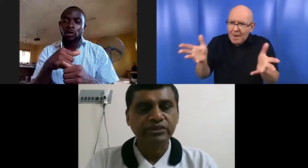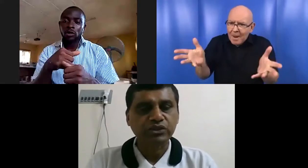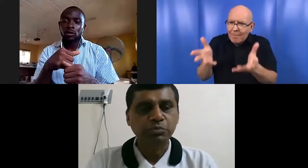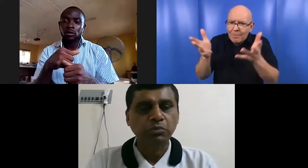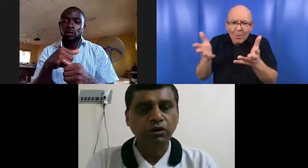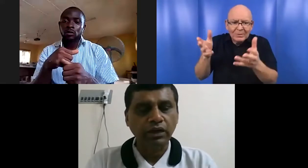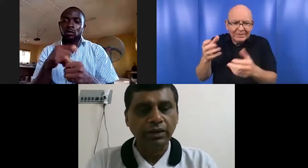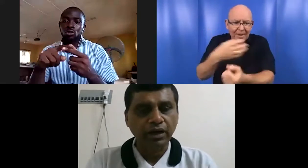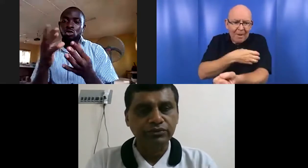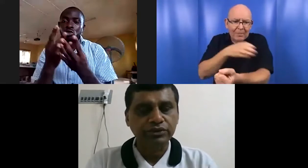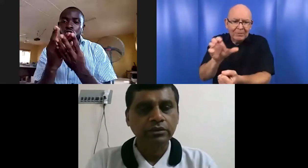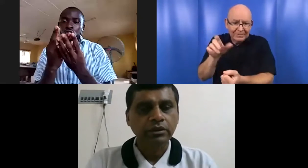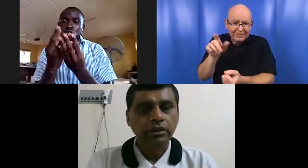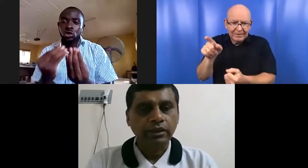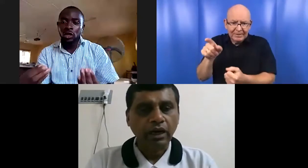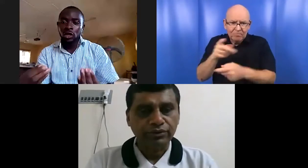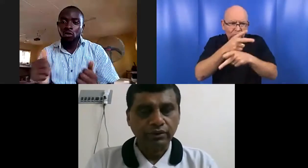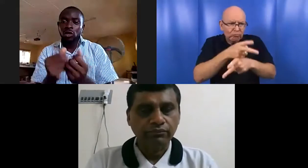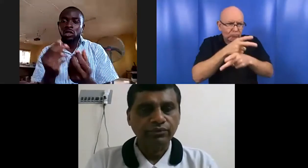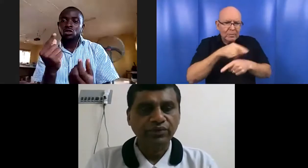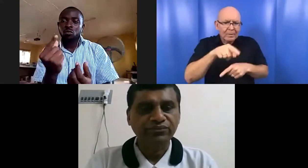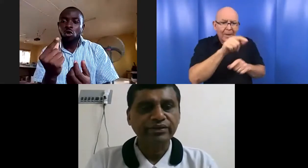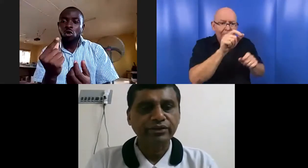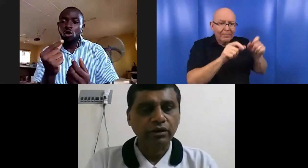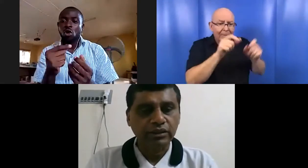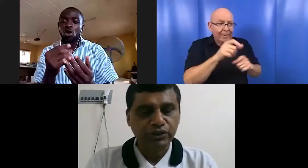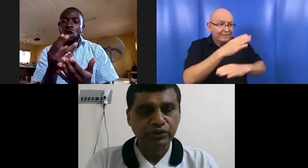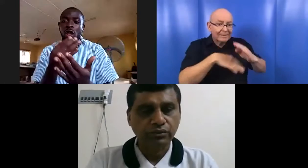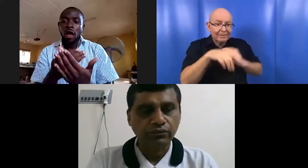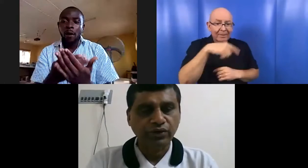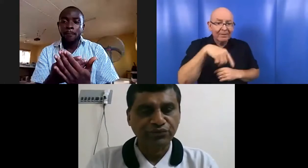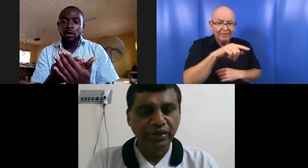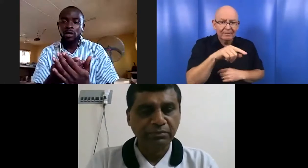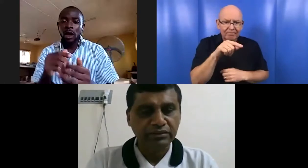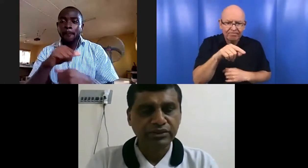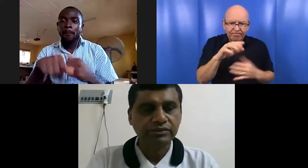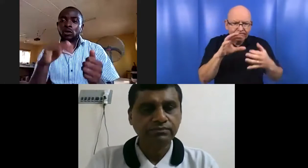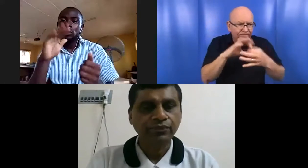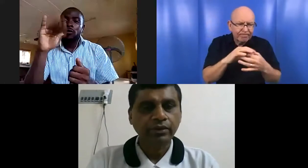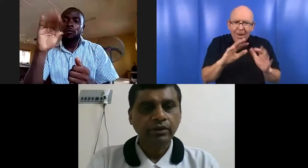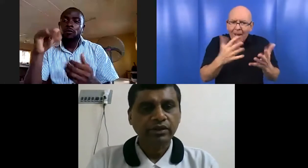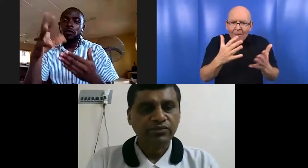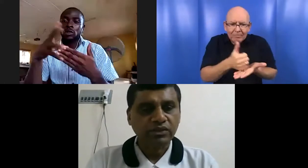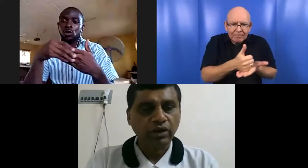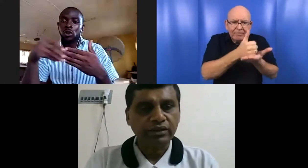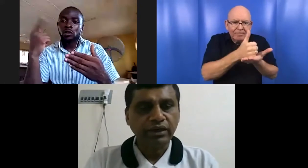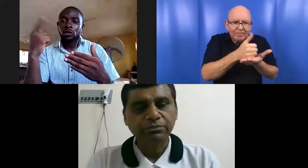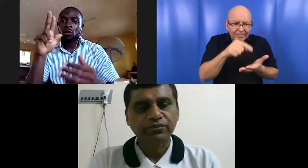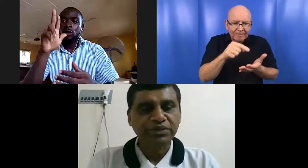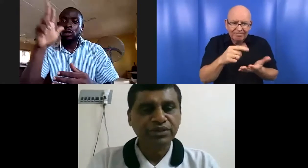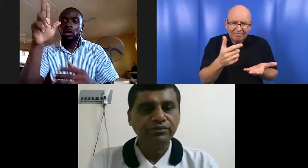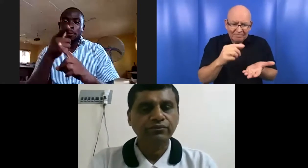which is a small amount, around $15 for 3 months. That was the